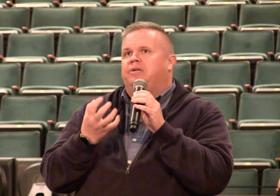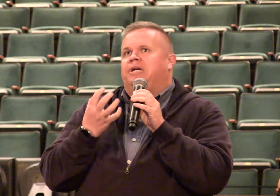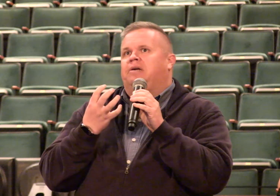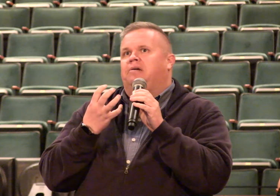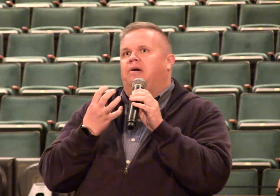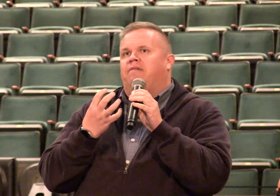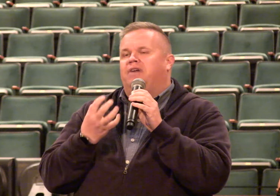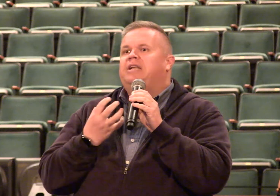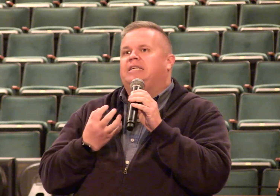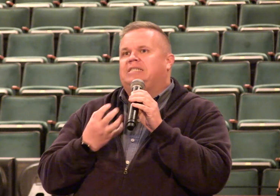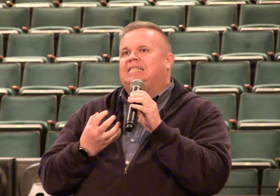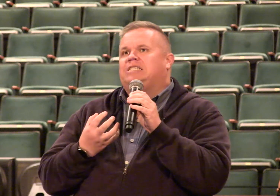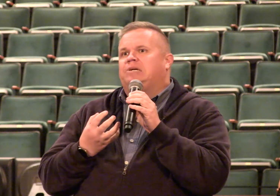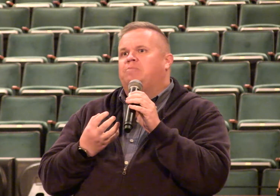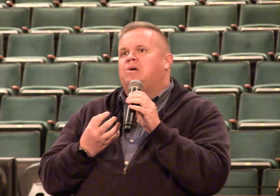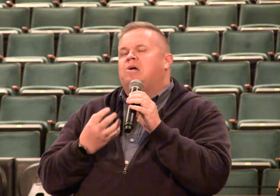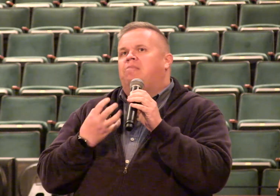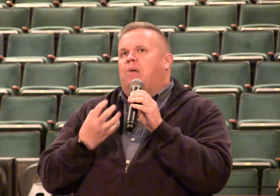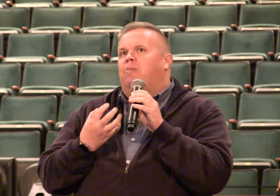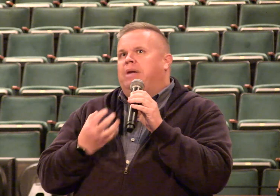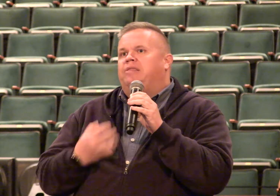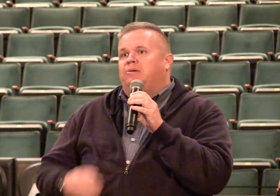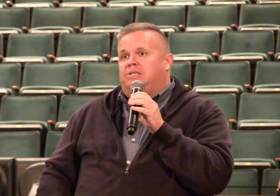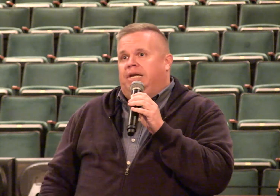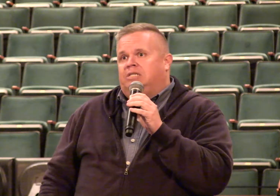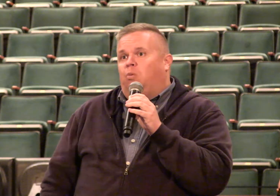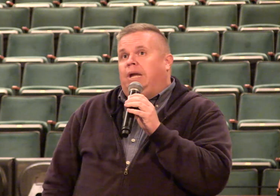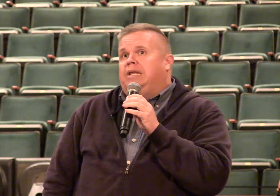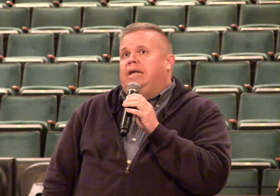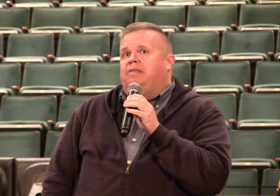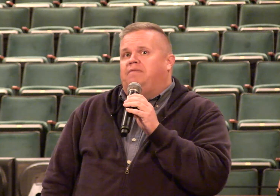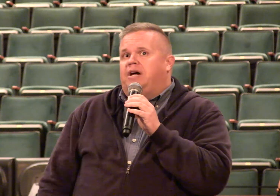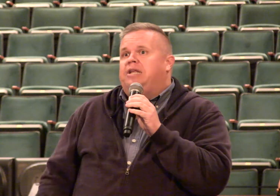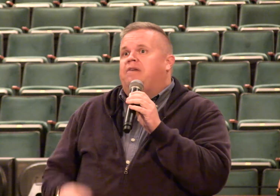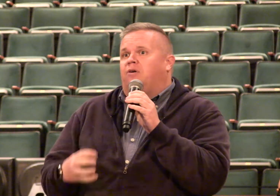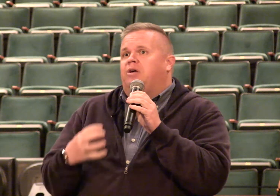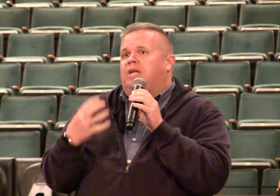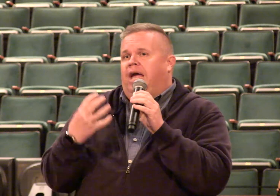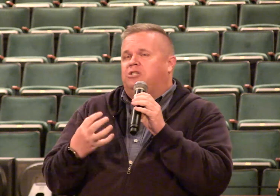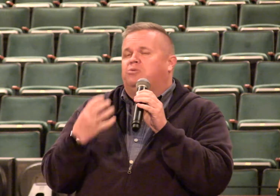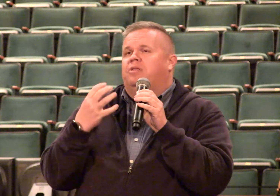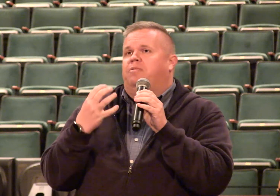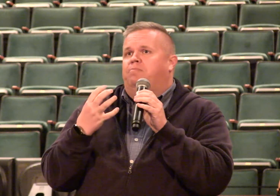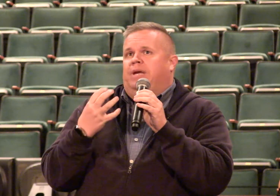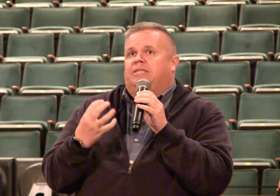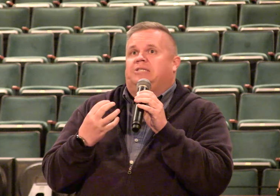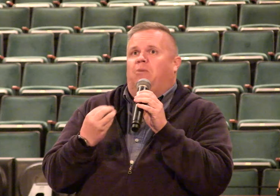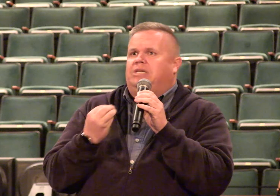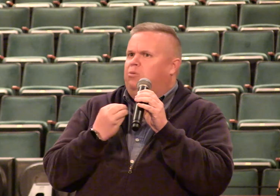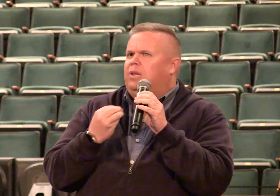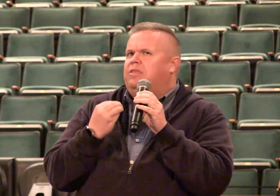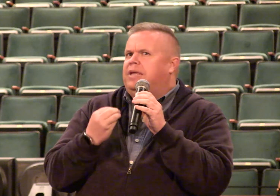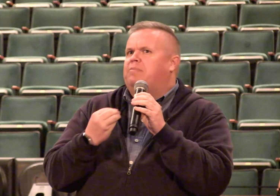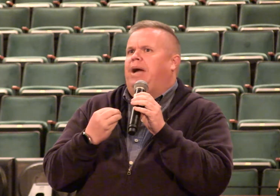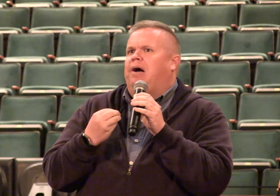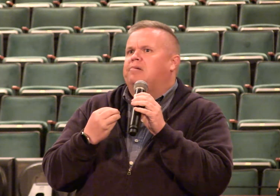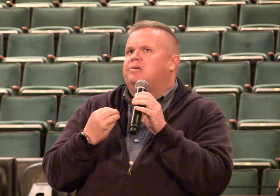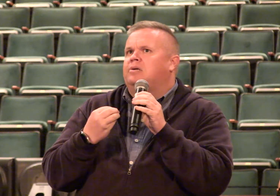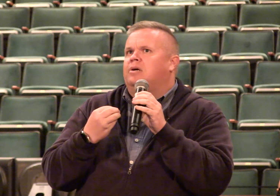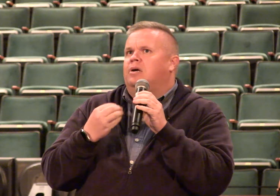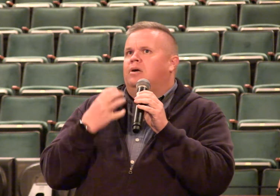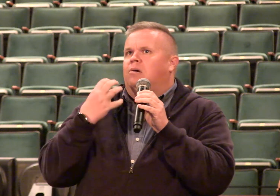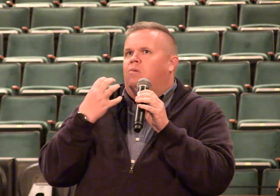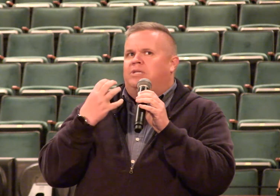of building a funding system that will meet those needs. We need the funding for those extra pieces that we don't really think